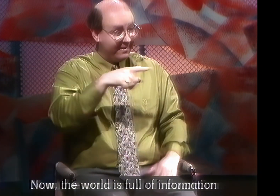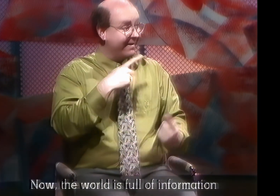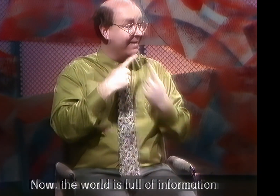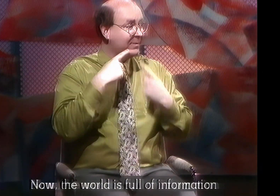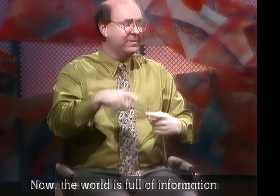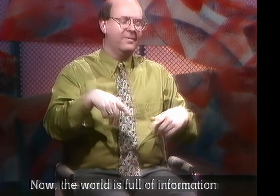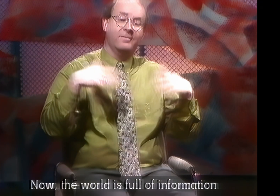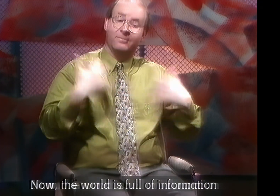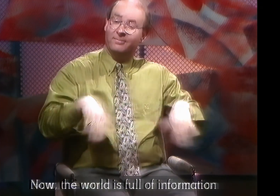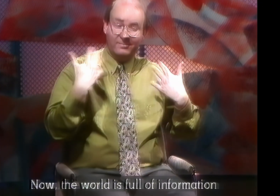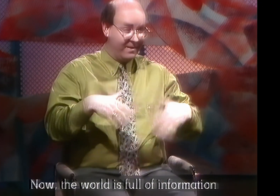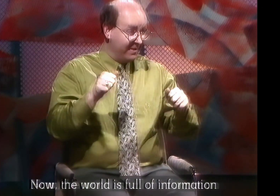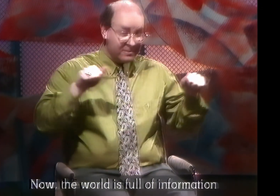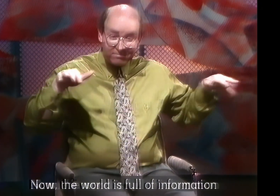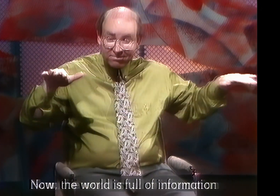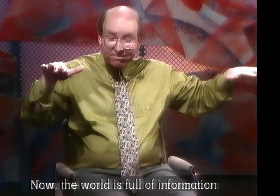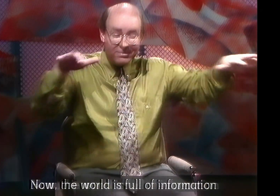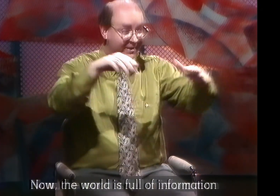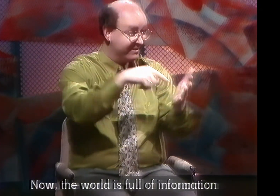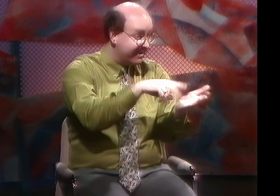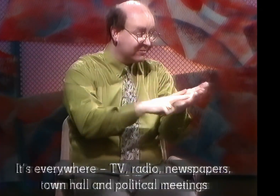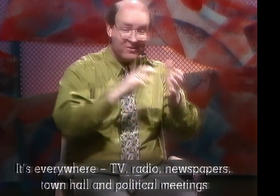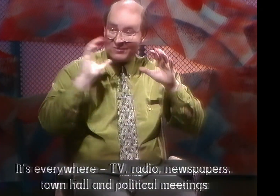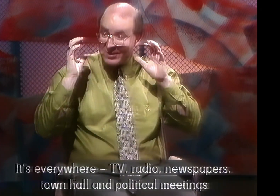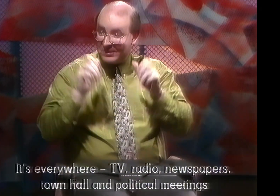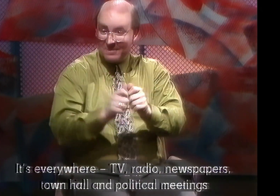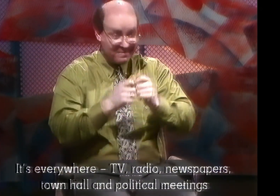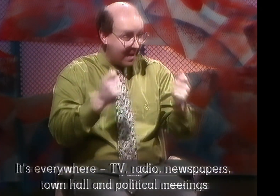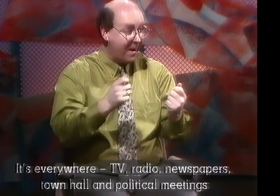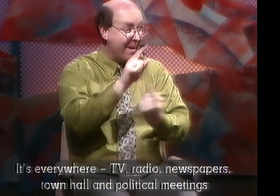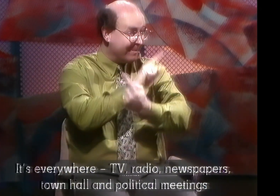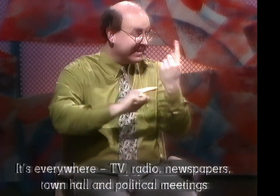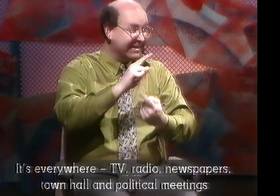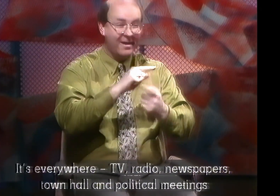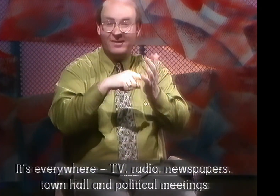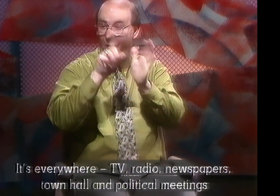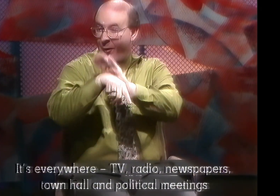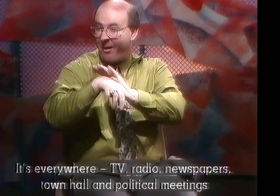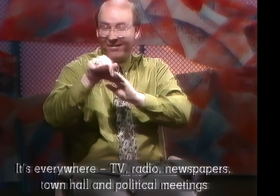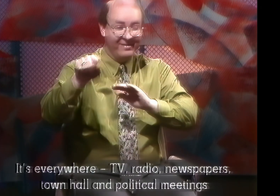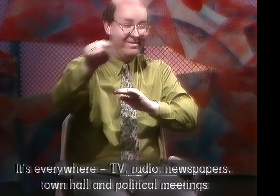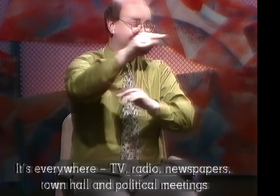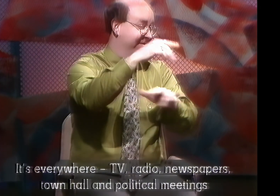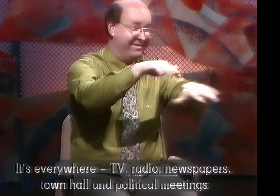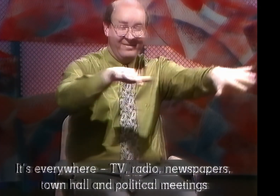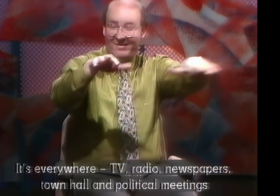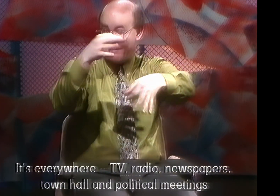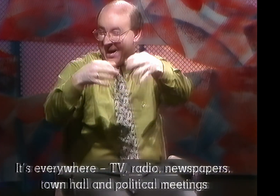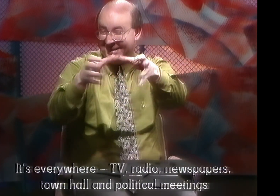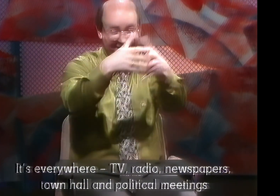Now, as we all know, the world is full of information. It's everywhere. Television, radio, newspapers, town hall and political